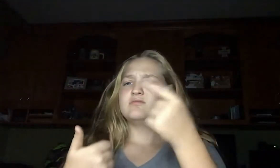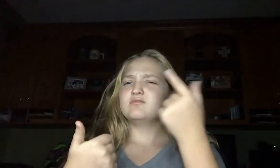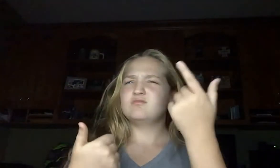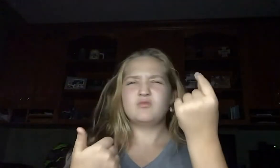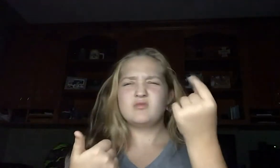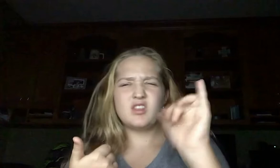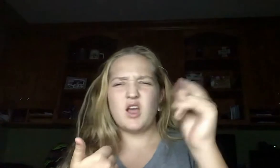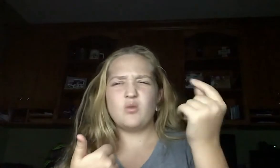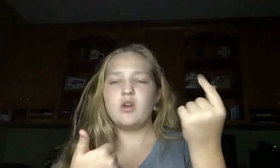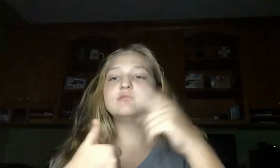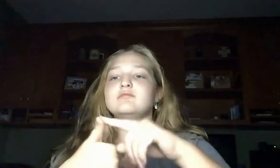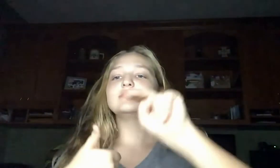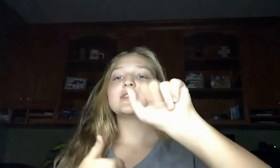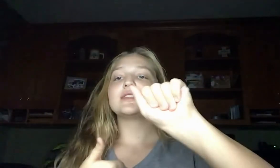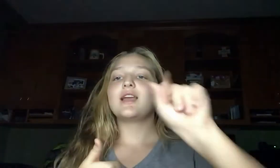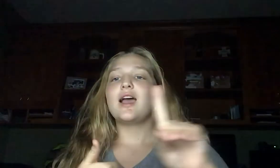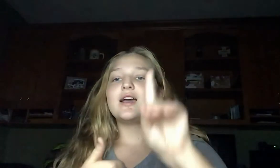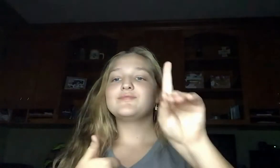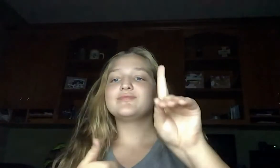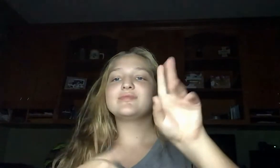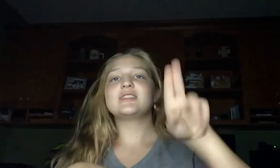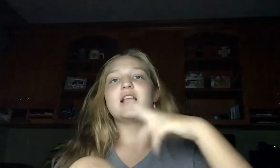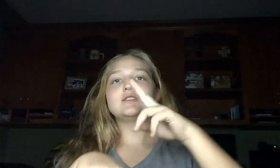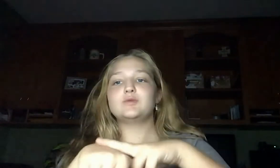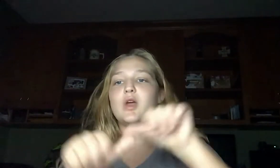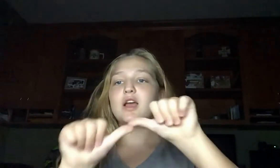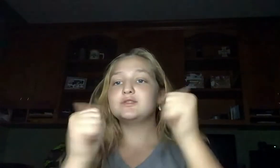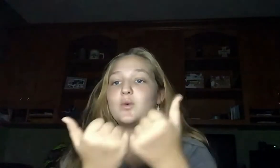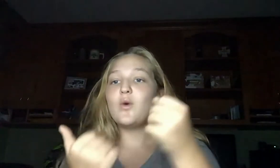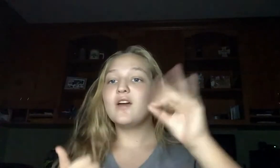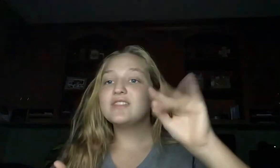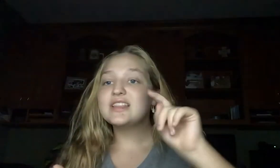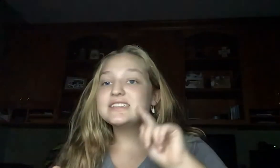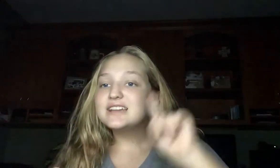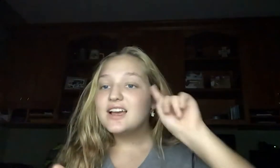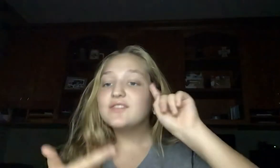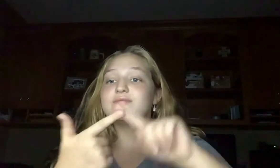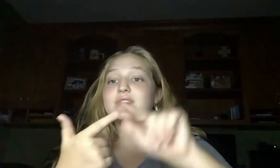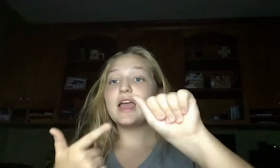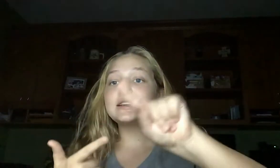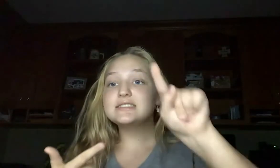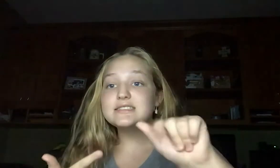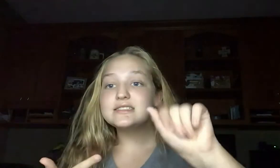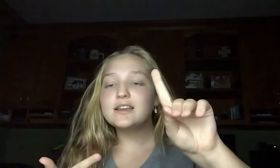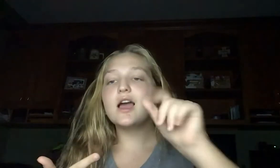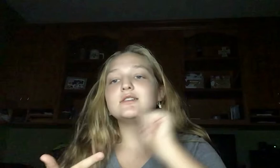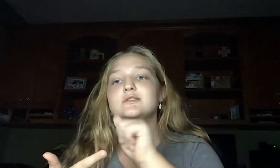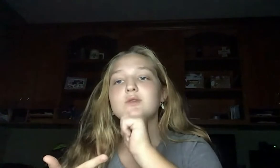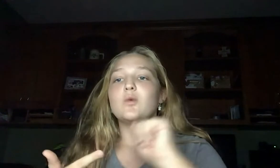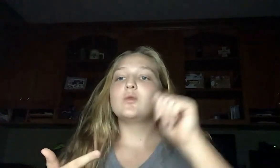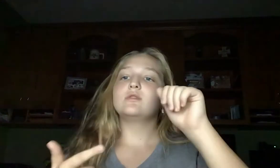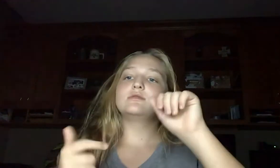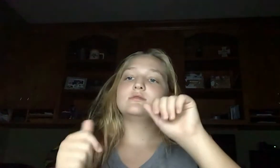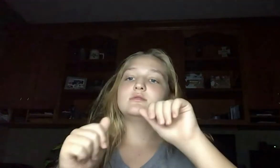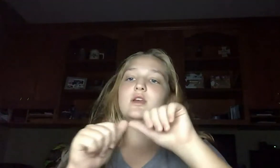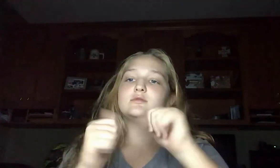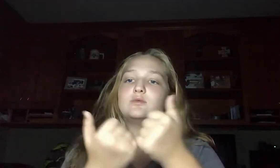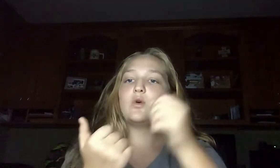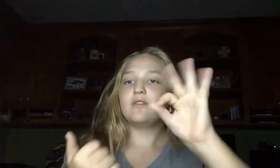Those links include NAD, the National Association of the Deaf, AZAD, the Arizona Association of the